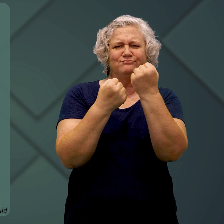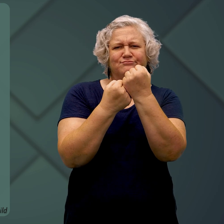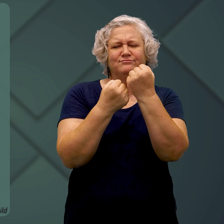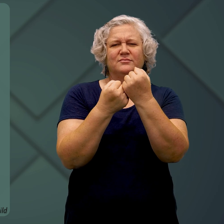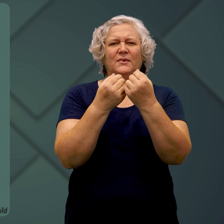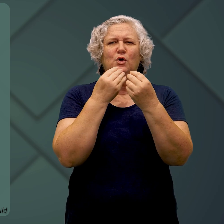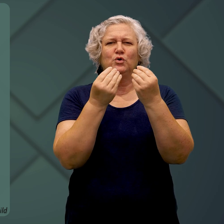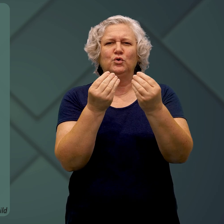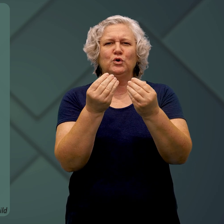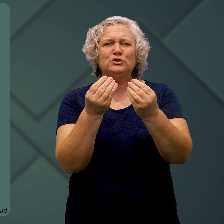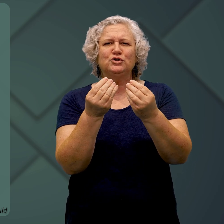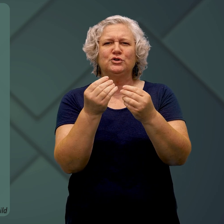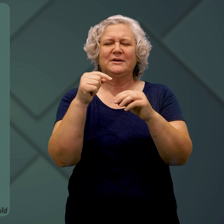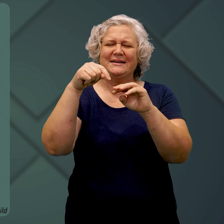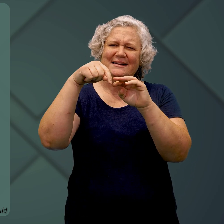nurtures deep connections